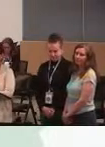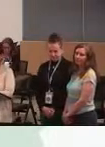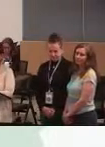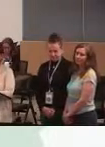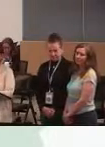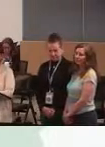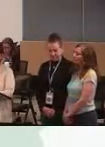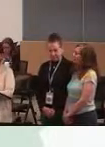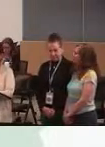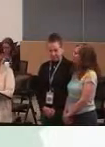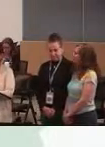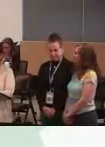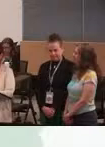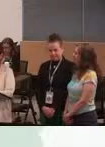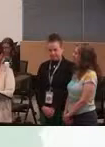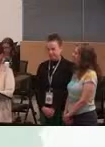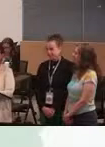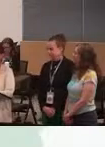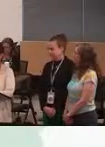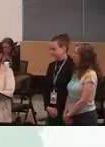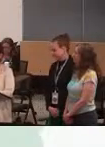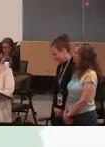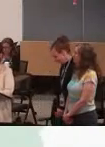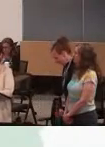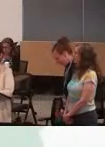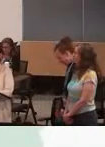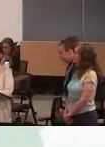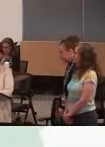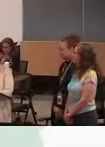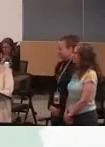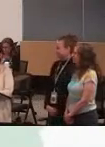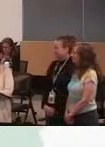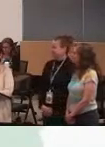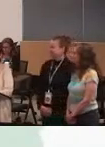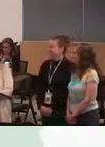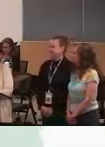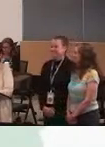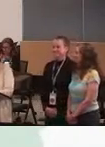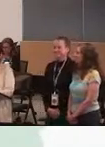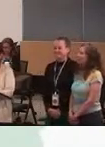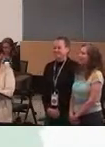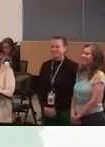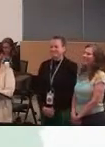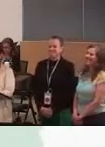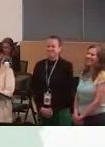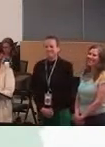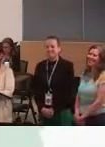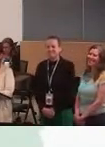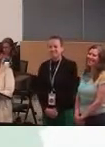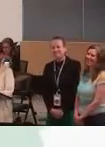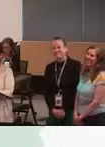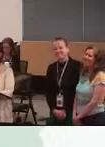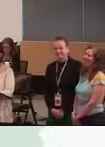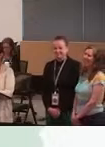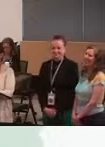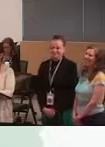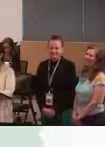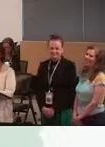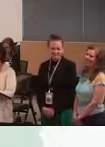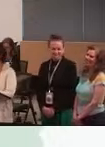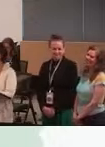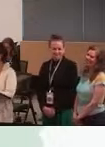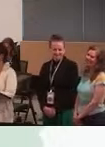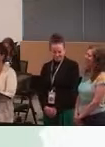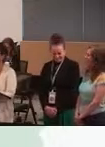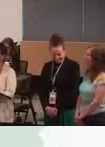on hand to support them and not blow up their spot and not tell, their business. And it's a safe space.